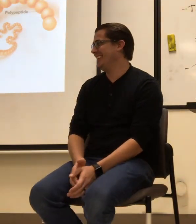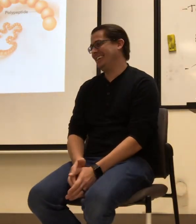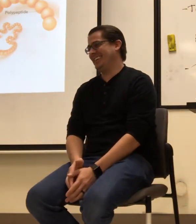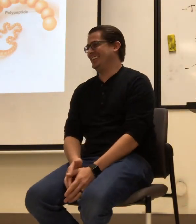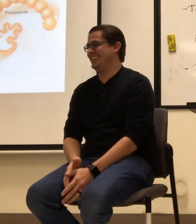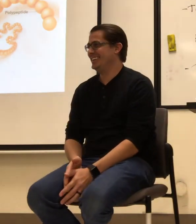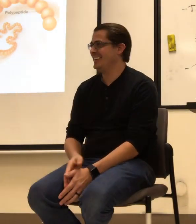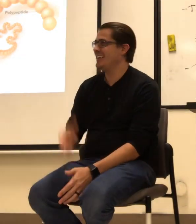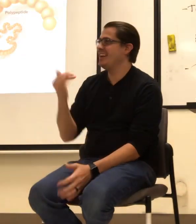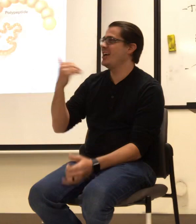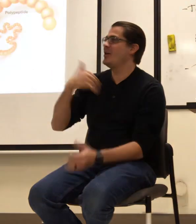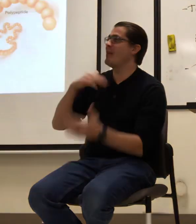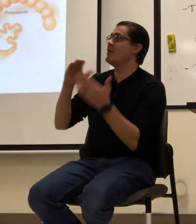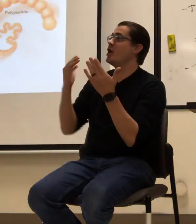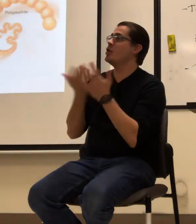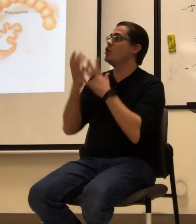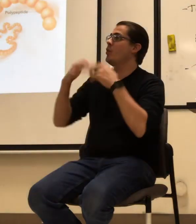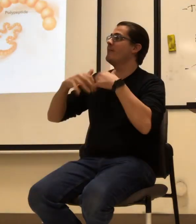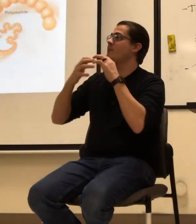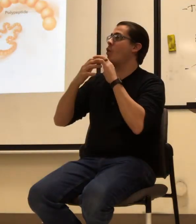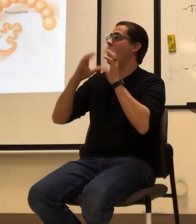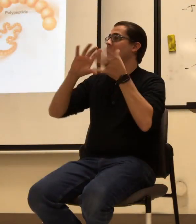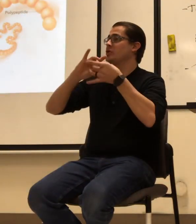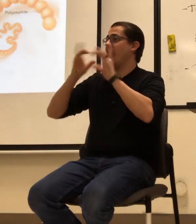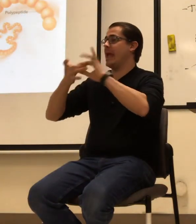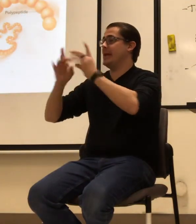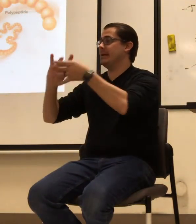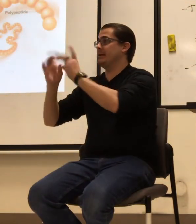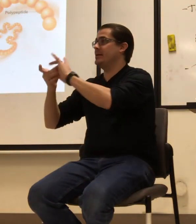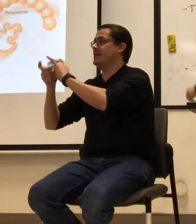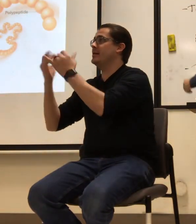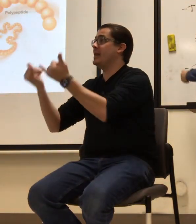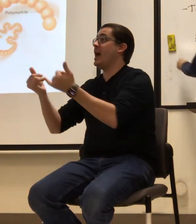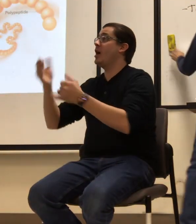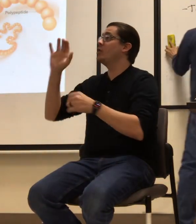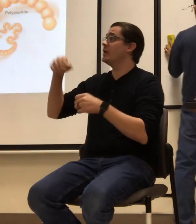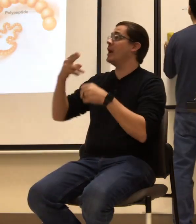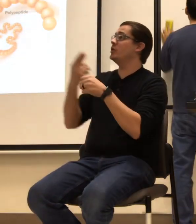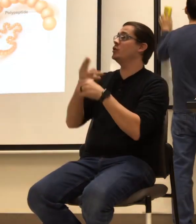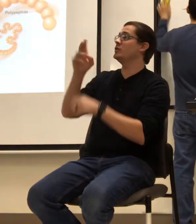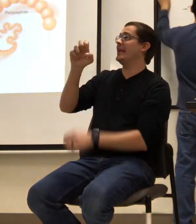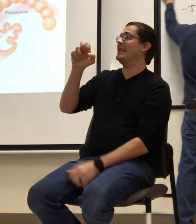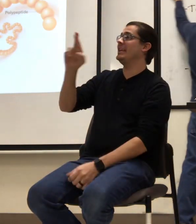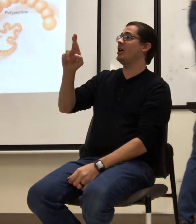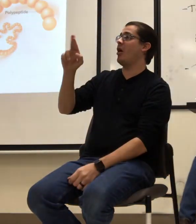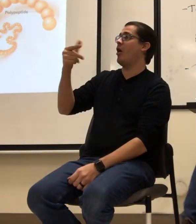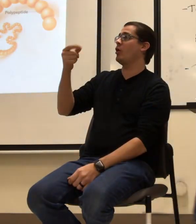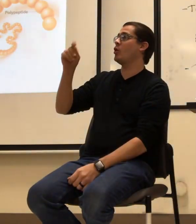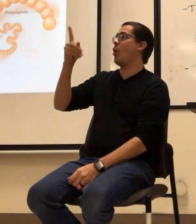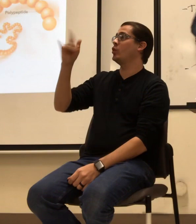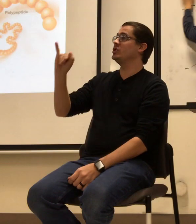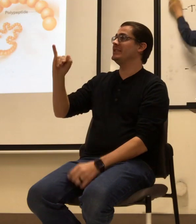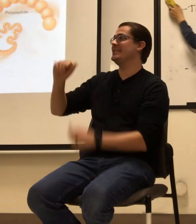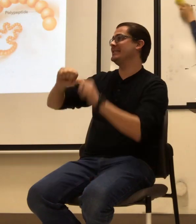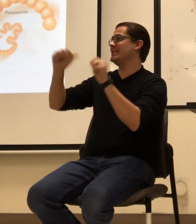have a newly formed polypeptide chain. Now you use your Golgi, your ER Golgi system to process it.